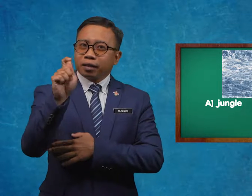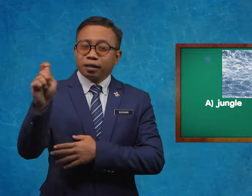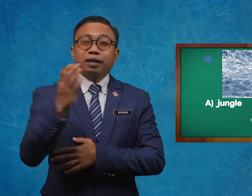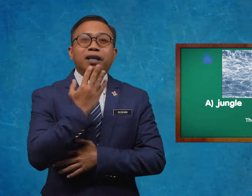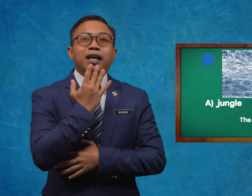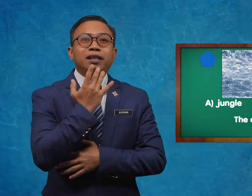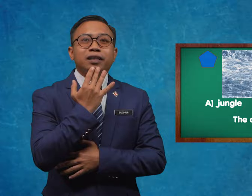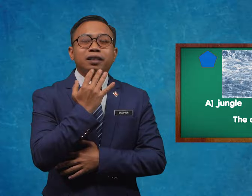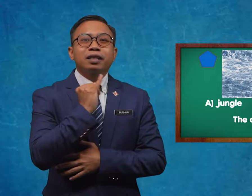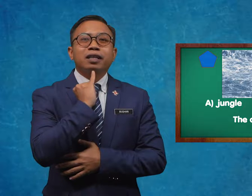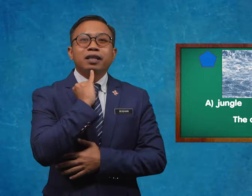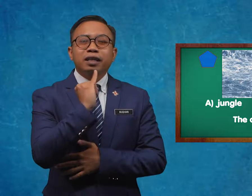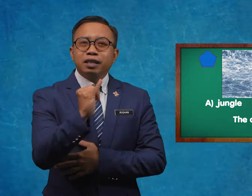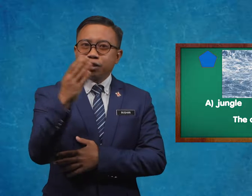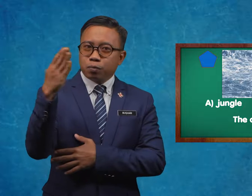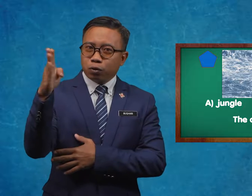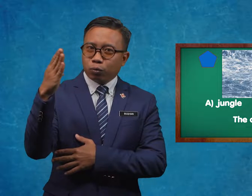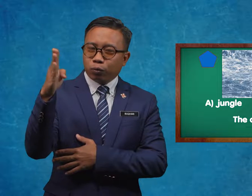The color is blue.